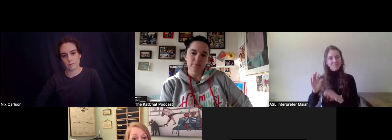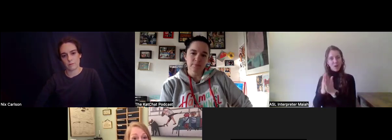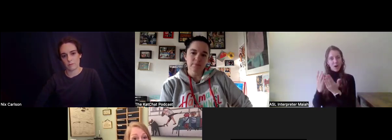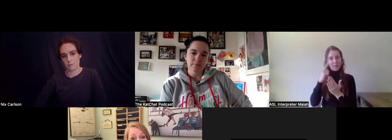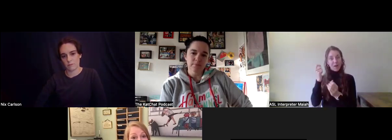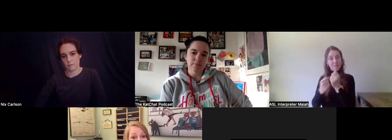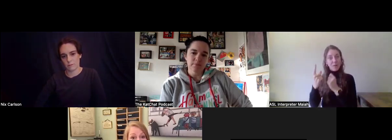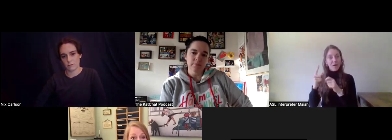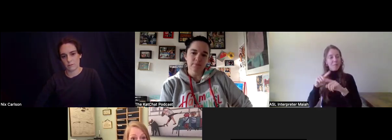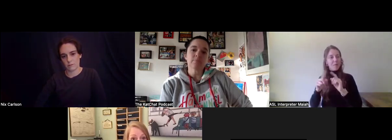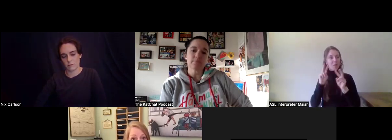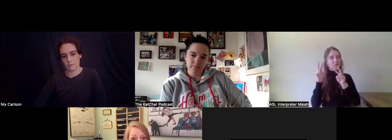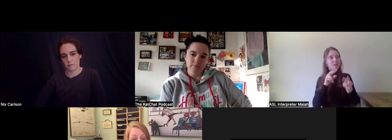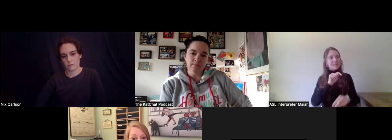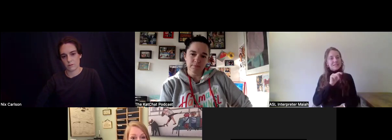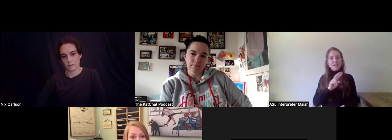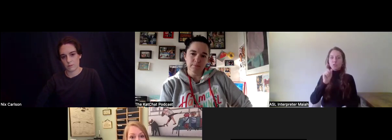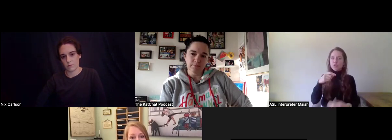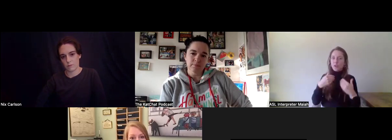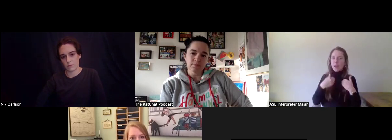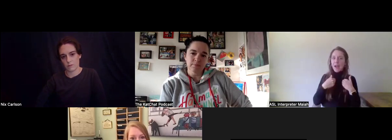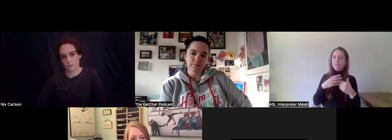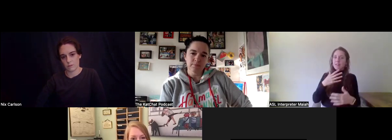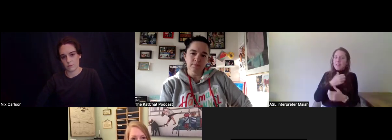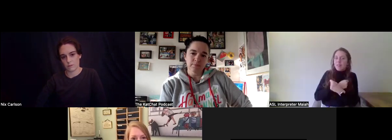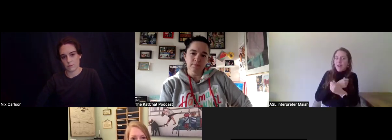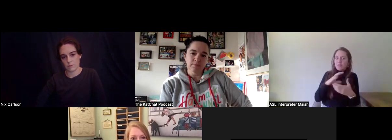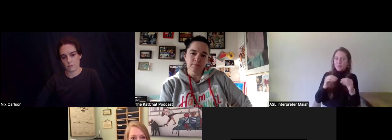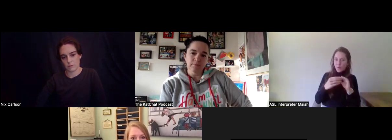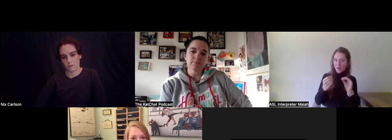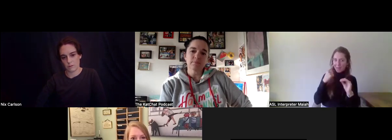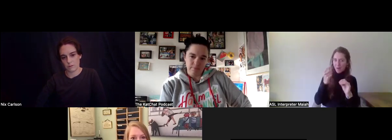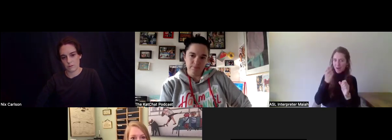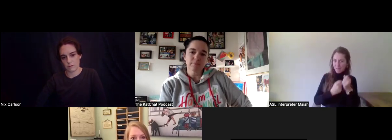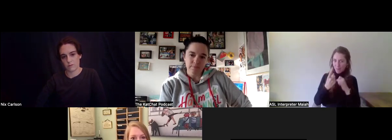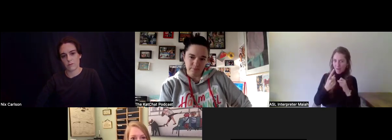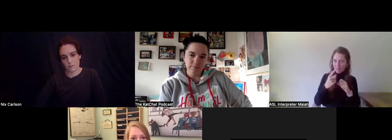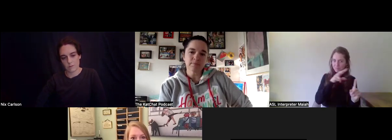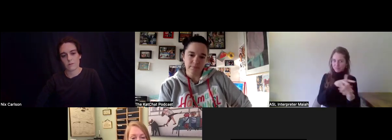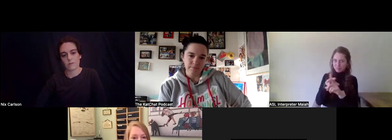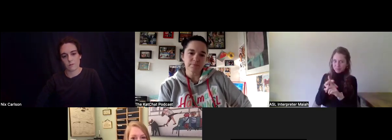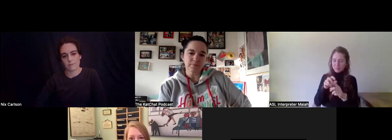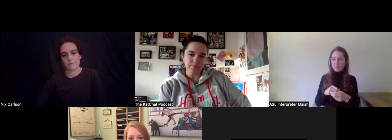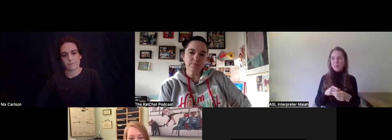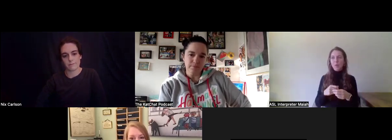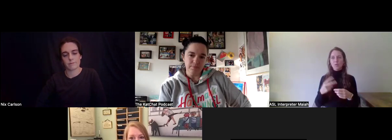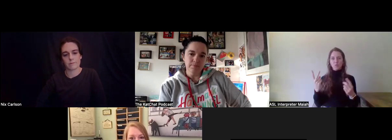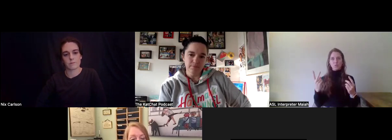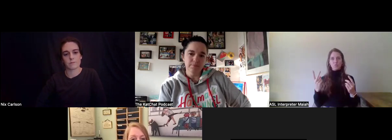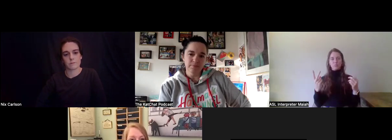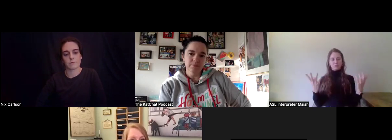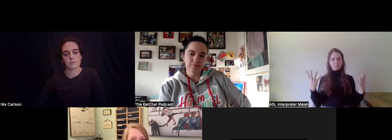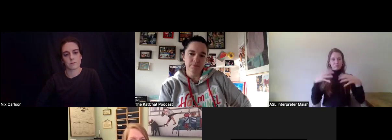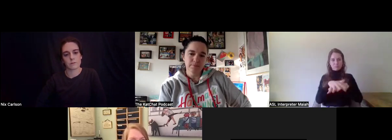be a story, a love story for everyone. And so now we're like bringing the two of those together in this beautiful way. And I get to